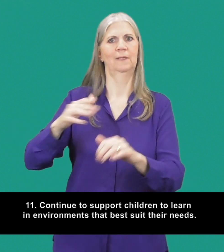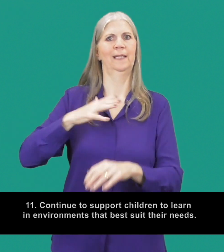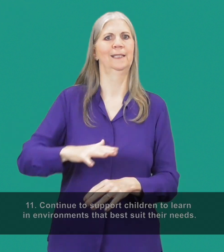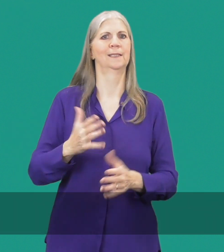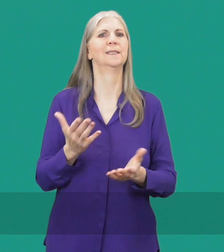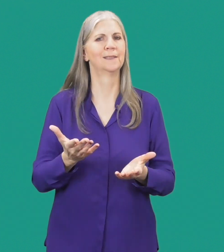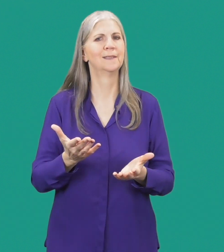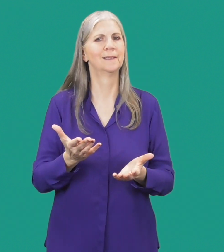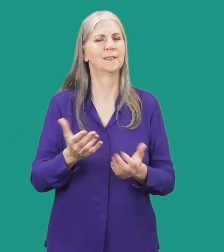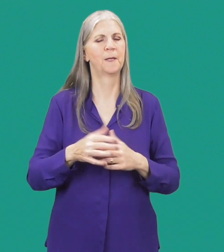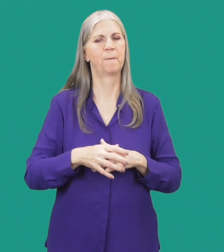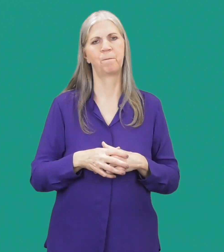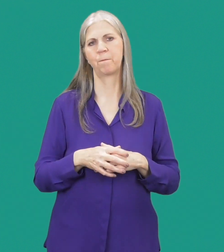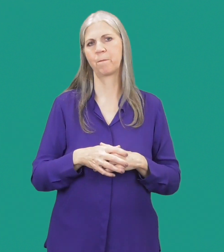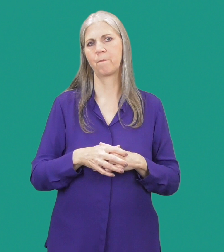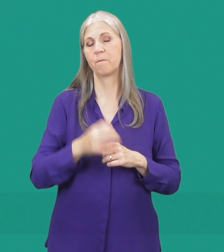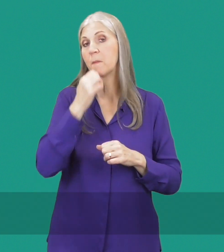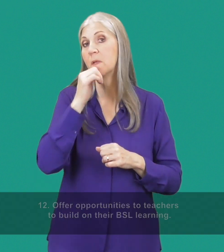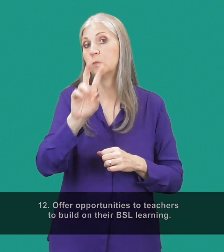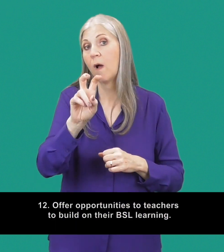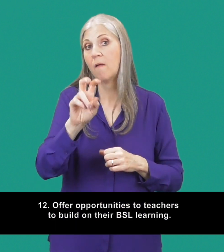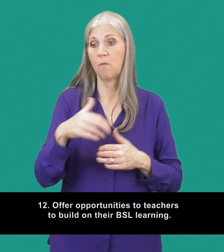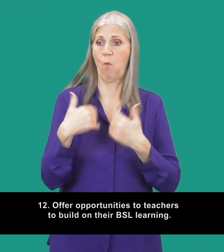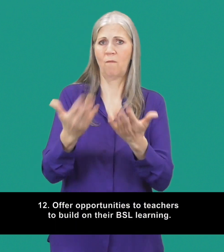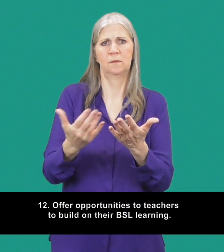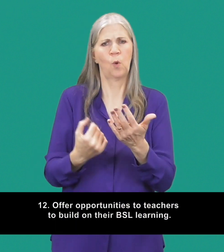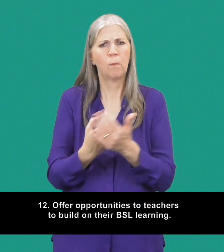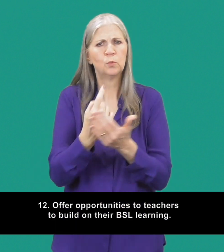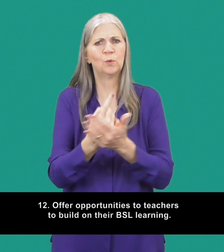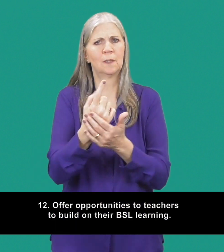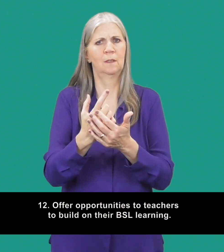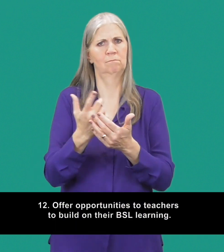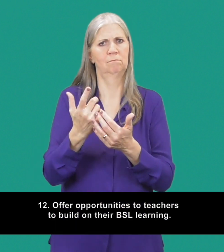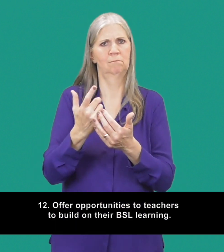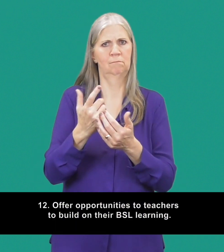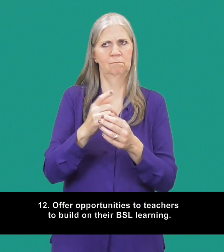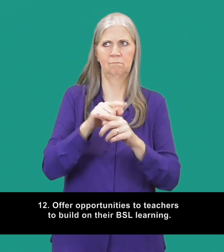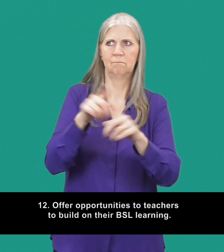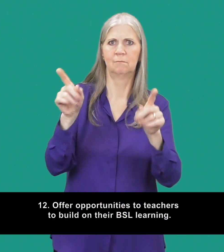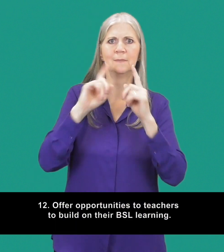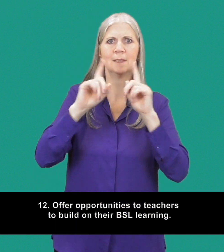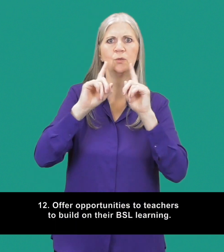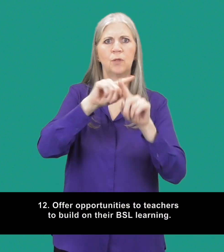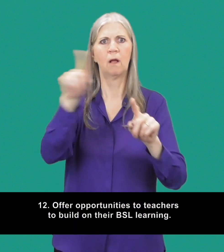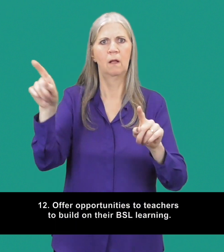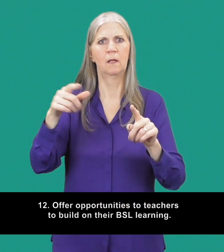Number 12. Offer opportunities to teachers to build on their BSL learning.